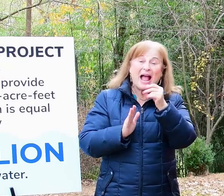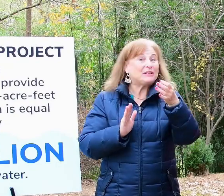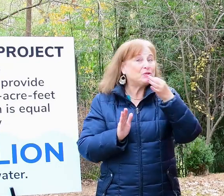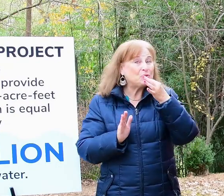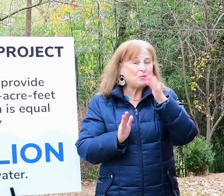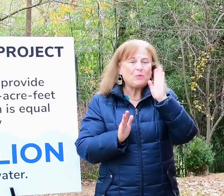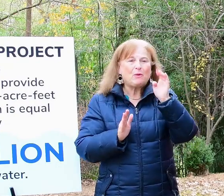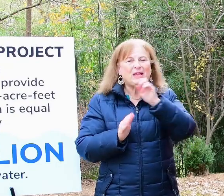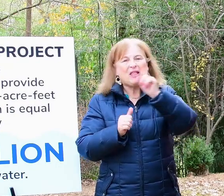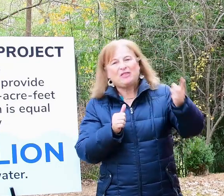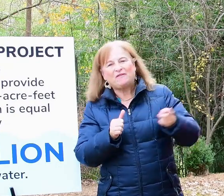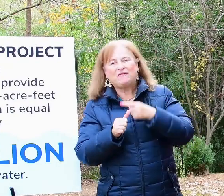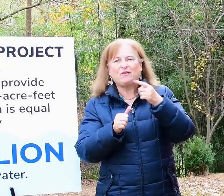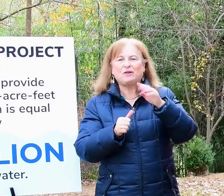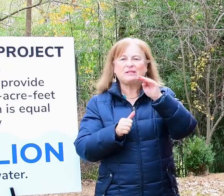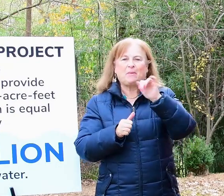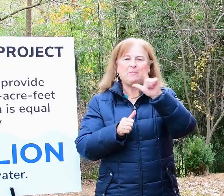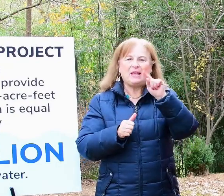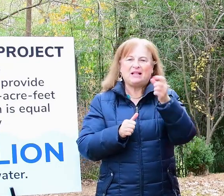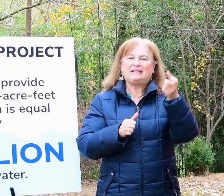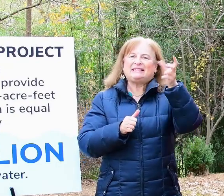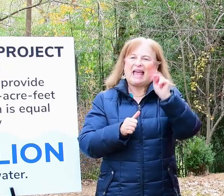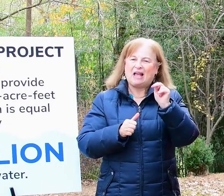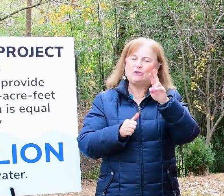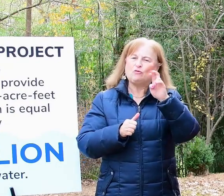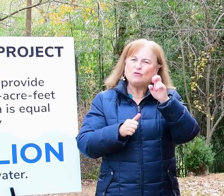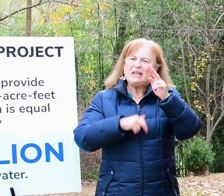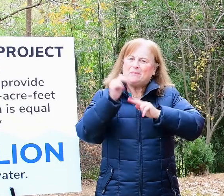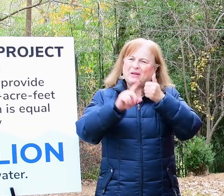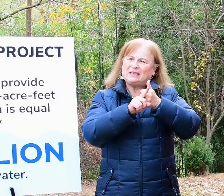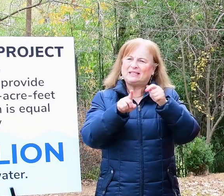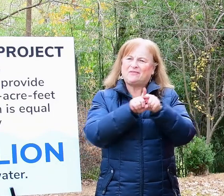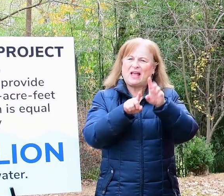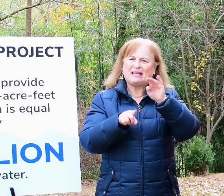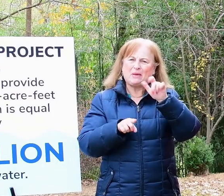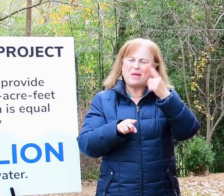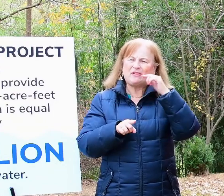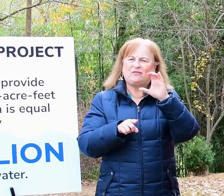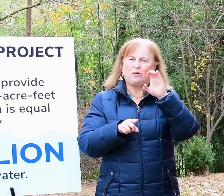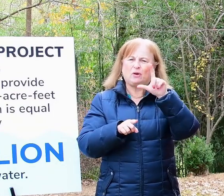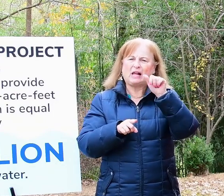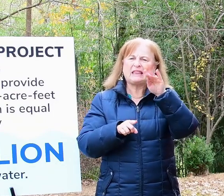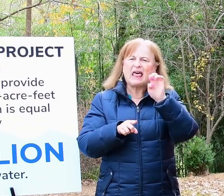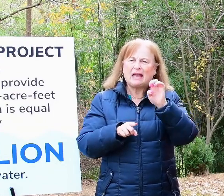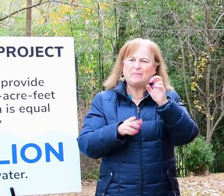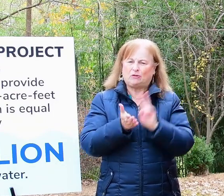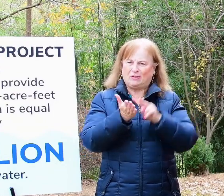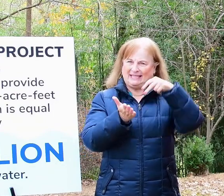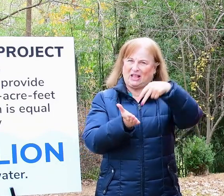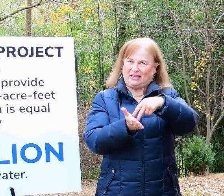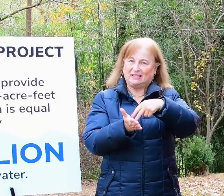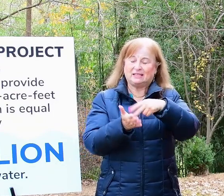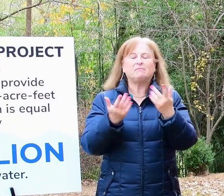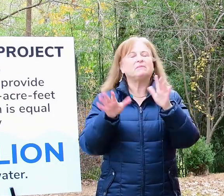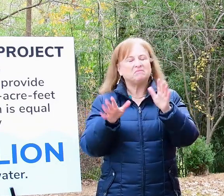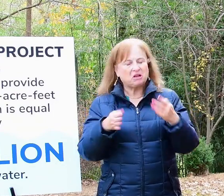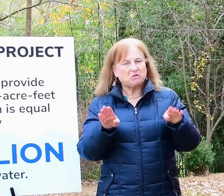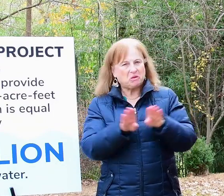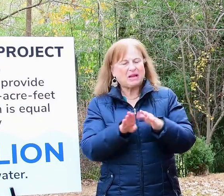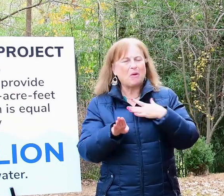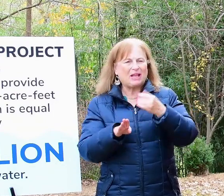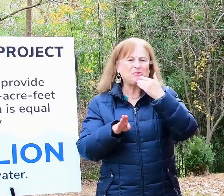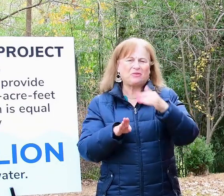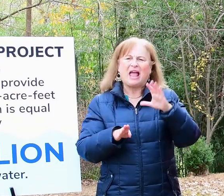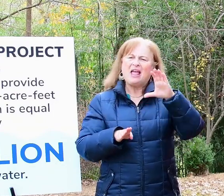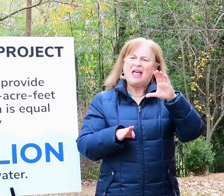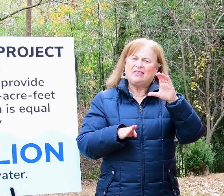soon we will be the first mill town to rebuild itself as a model for climate resilience. In closing, I'd like to thank the